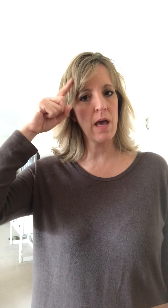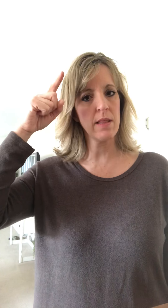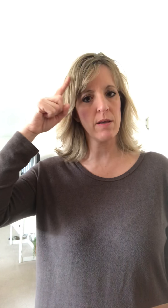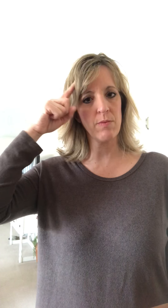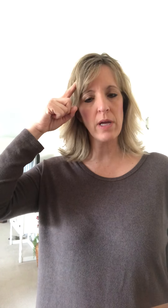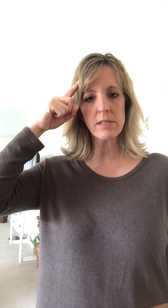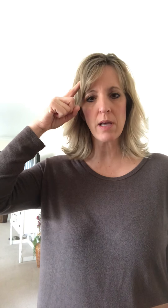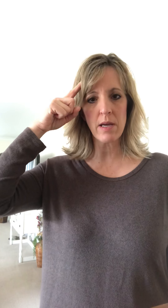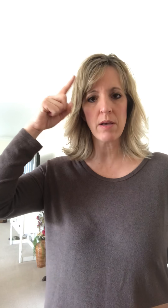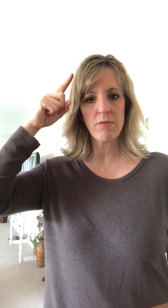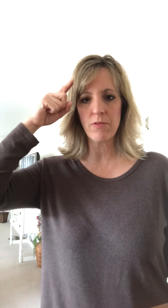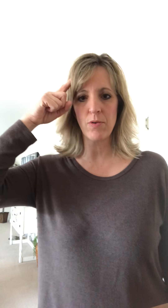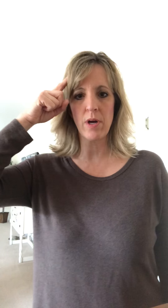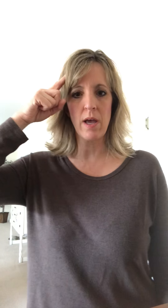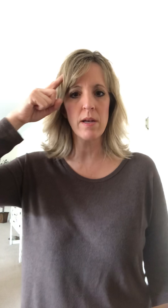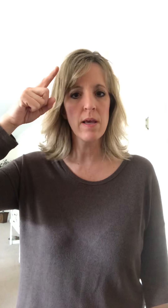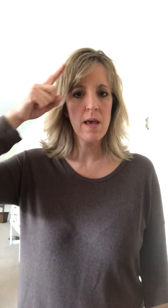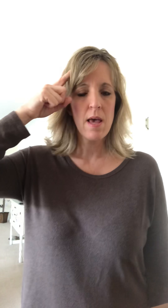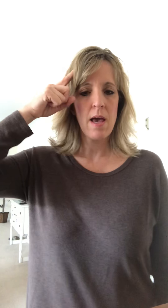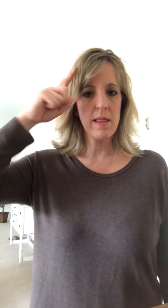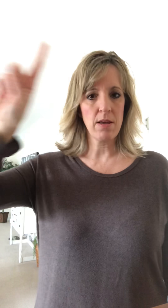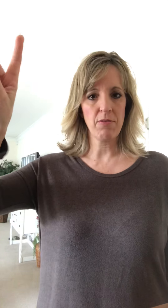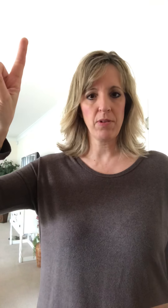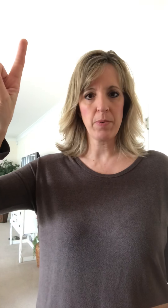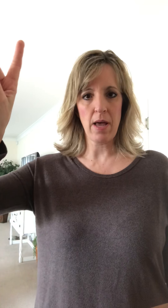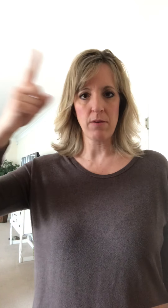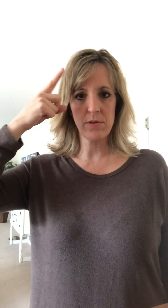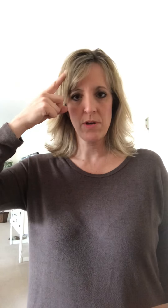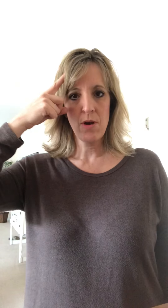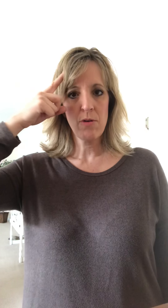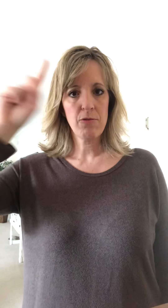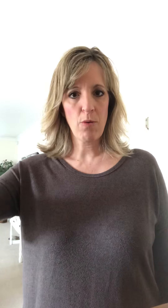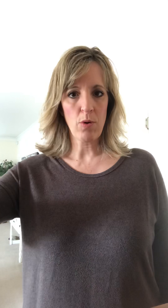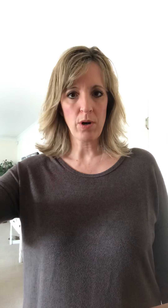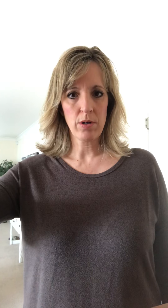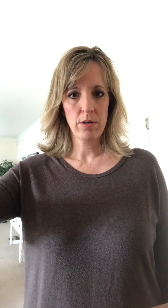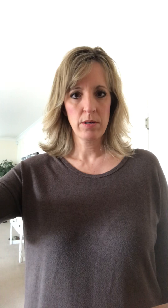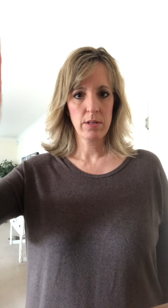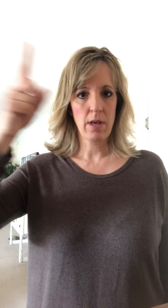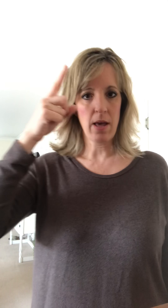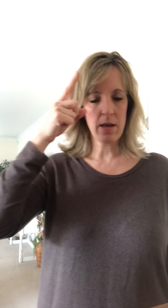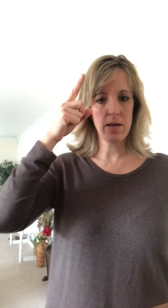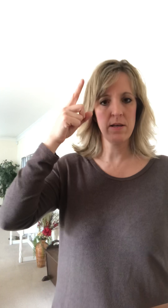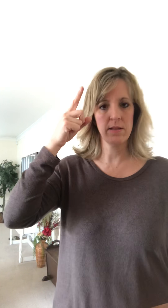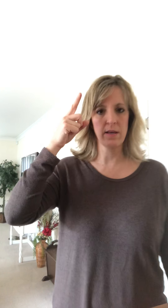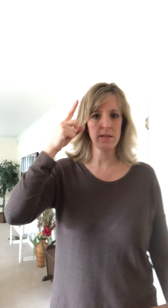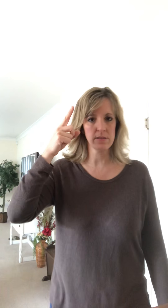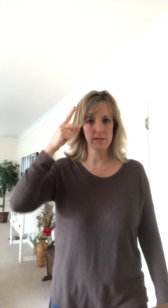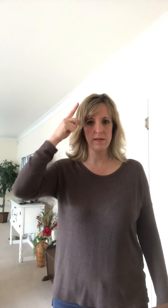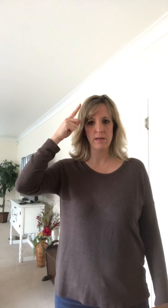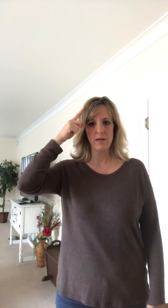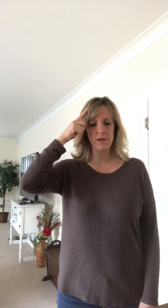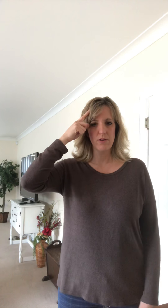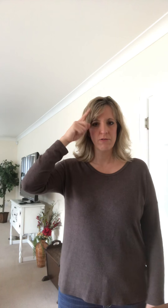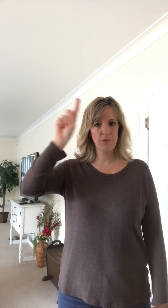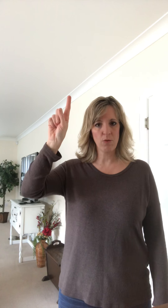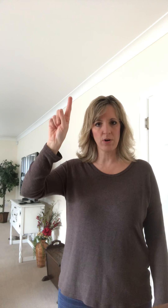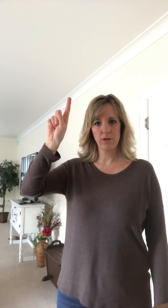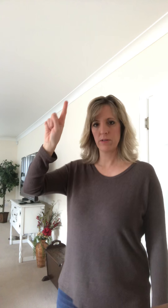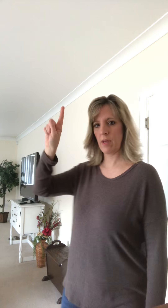at the right side of your forehead, and then flip it out. 4, okay, like this. 4,